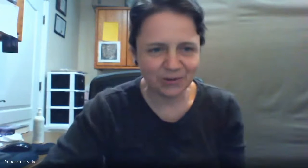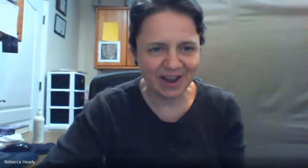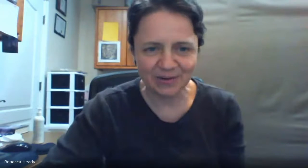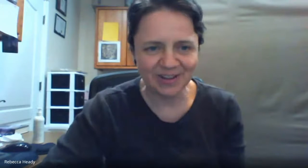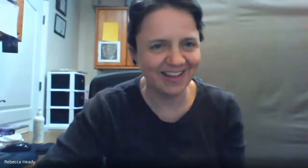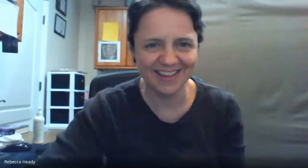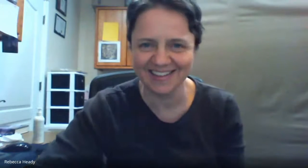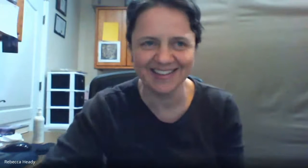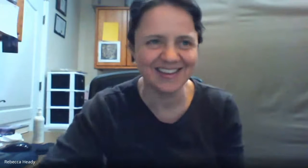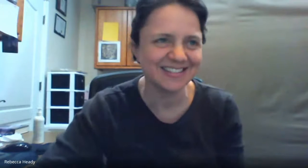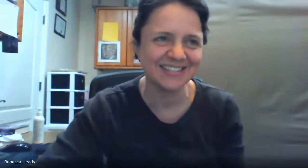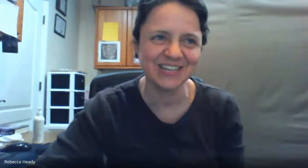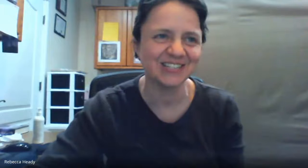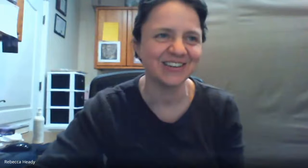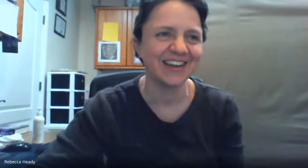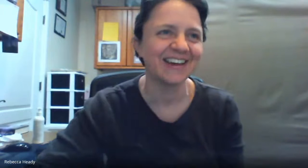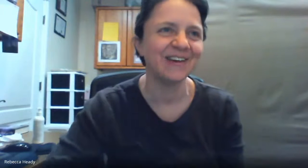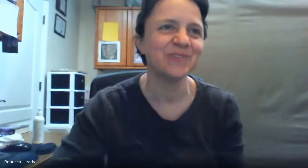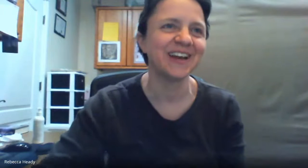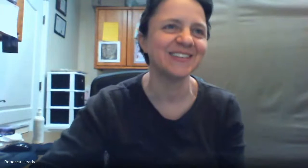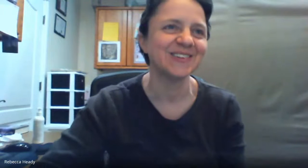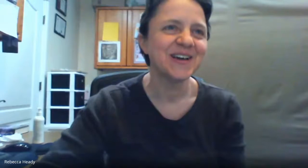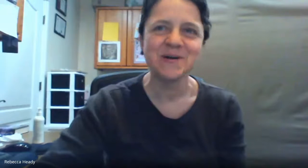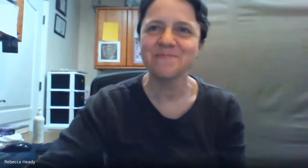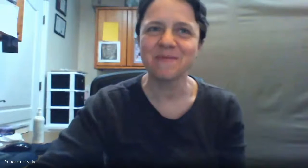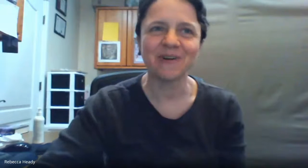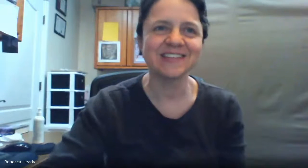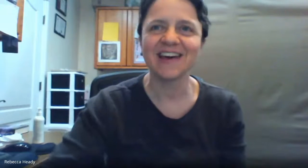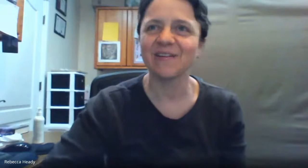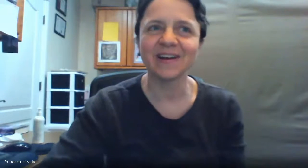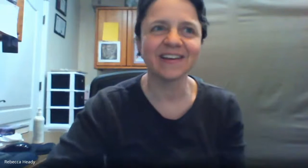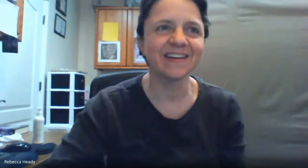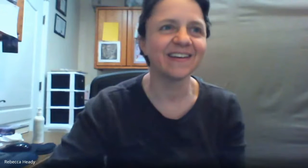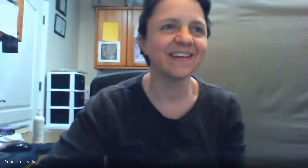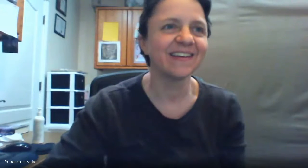or how. A suggestion on how to help you guys memorize that one.